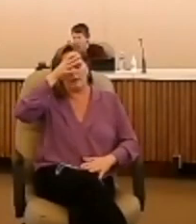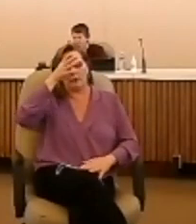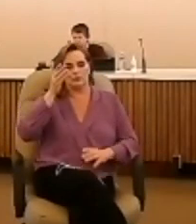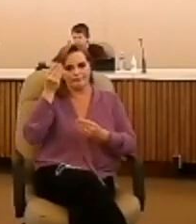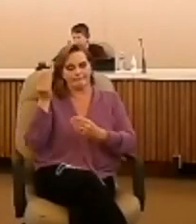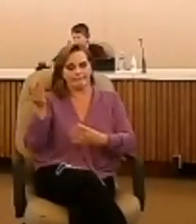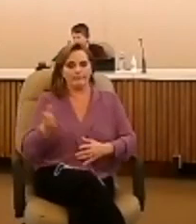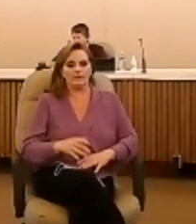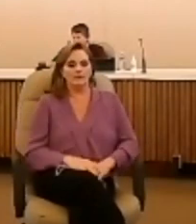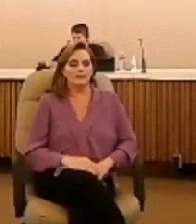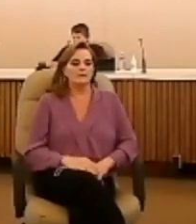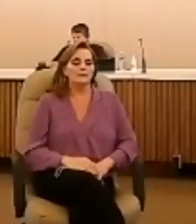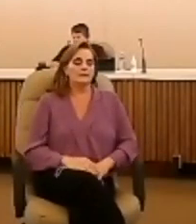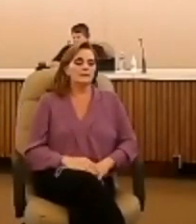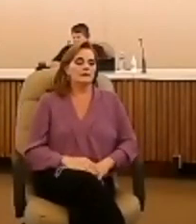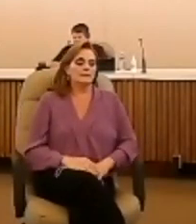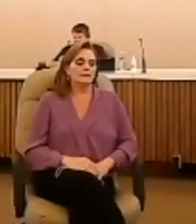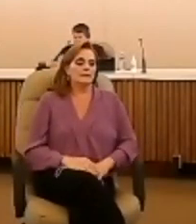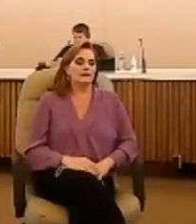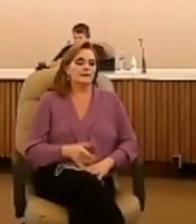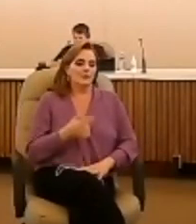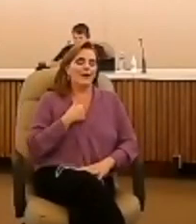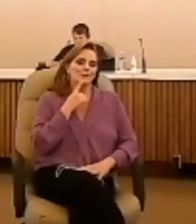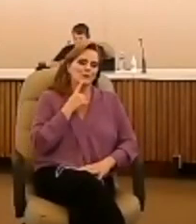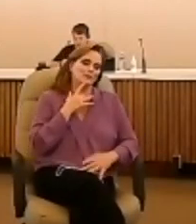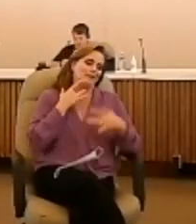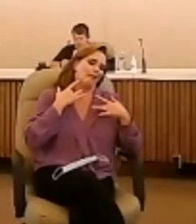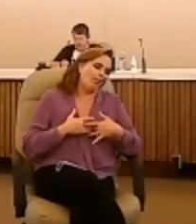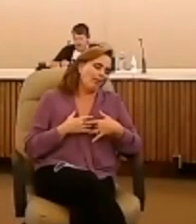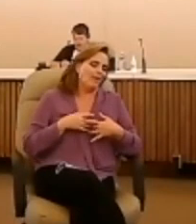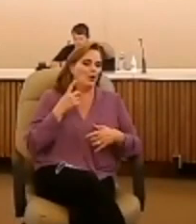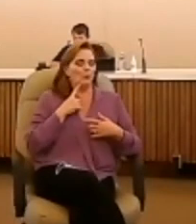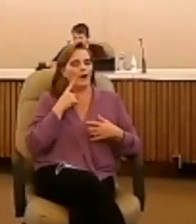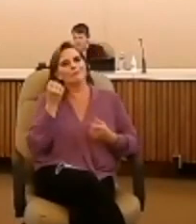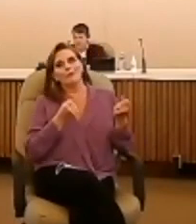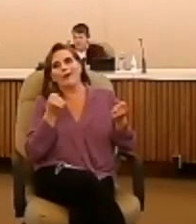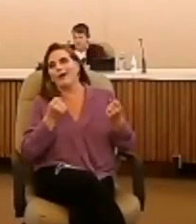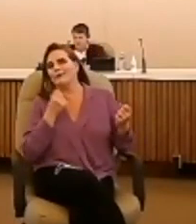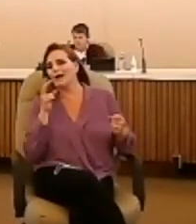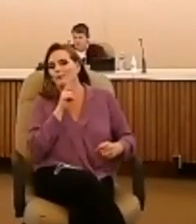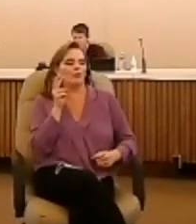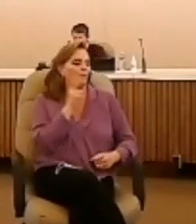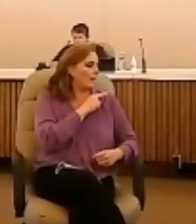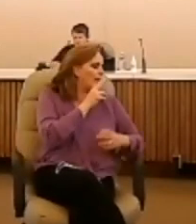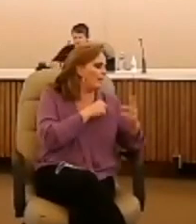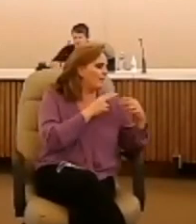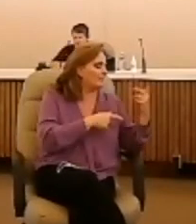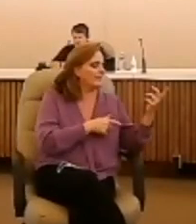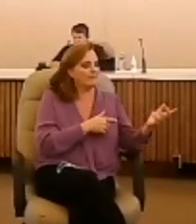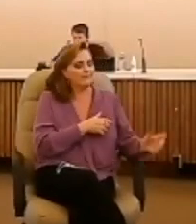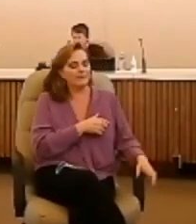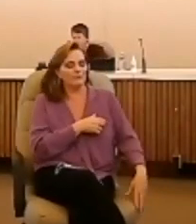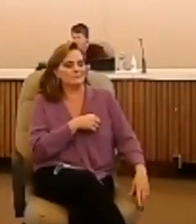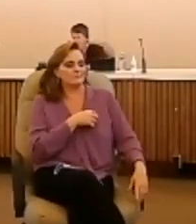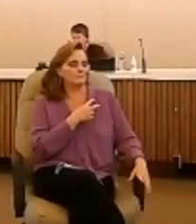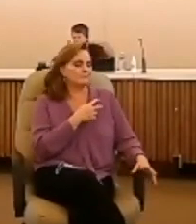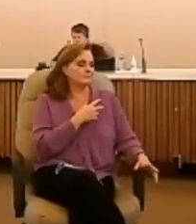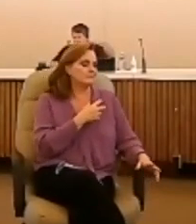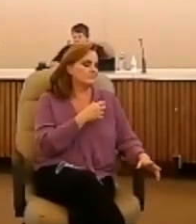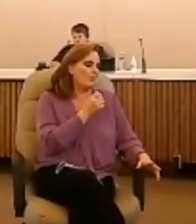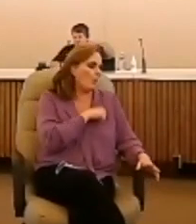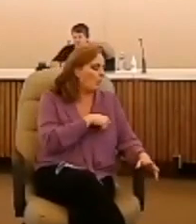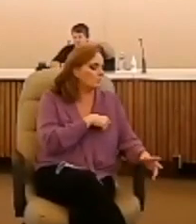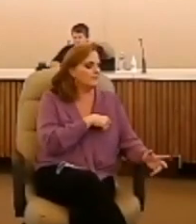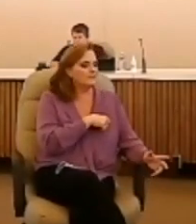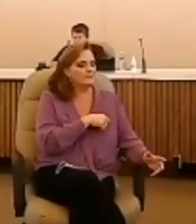that I used to always be depressed driving past that facility when it was mothballed, and I'd gone on a